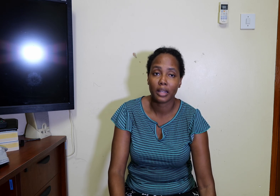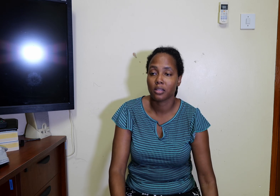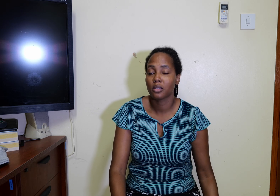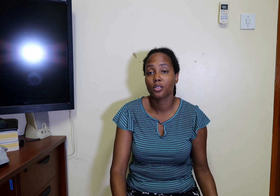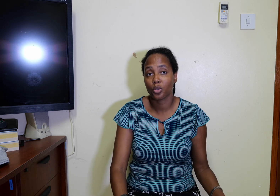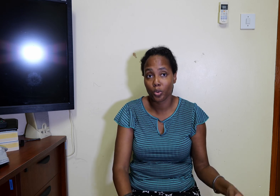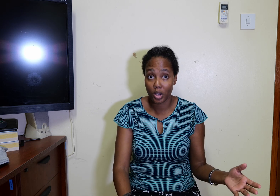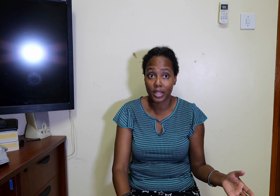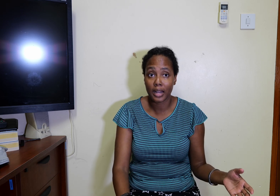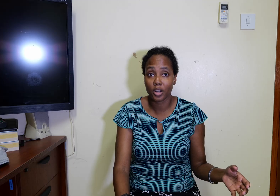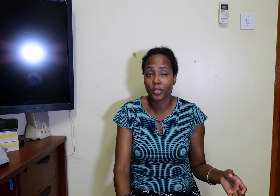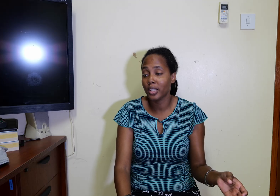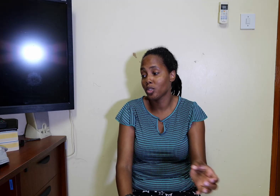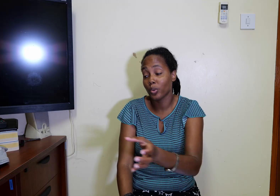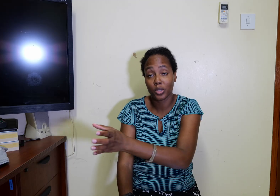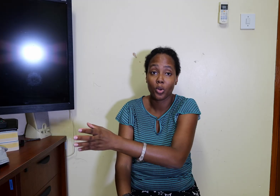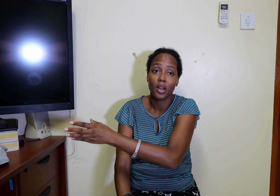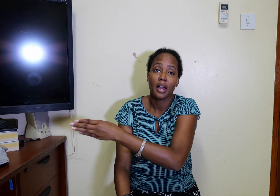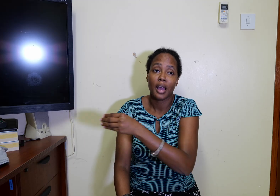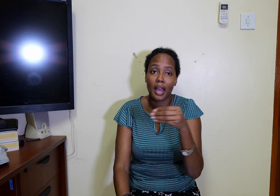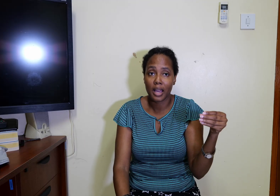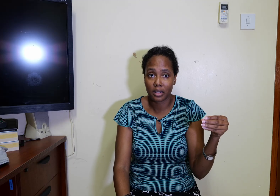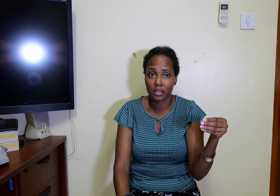rise. So we learned and already, so we're going to go and